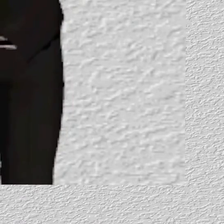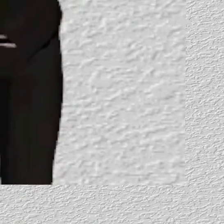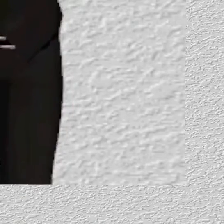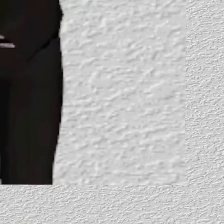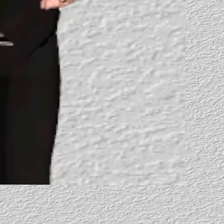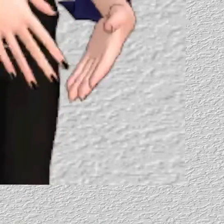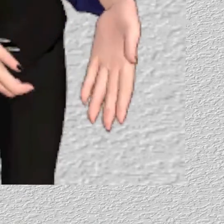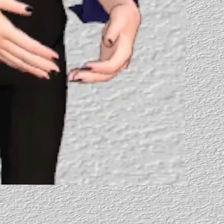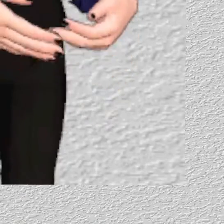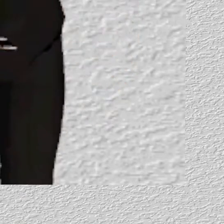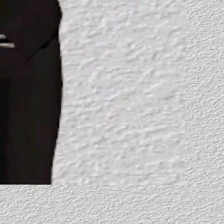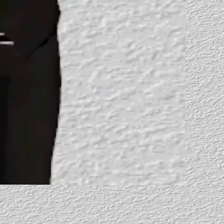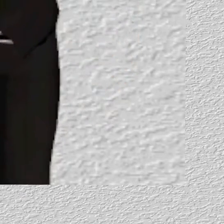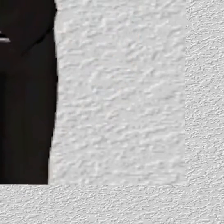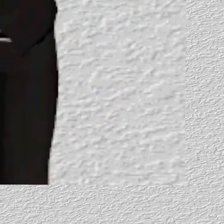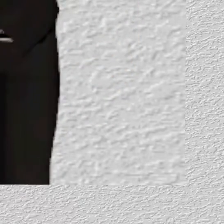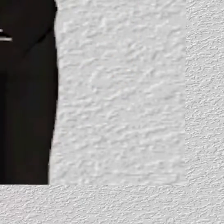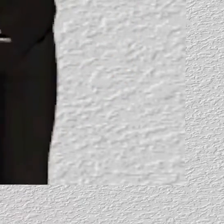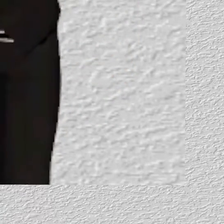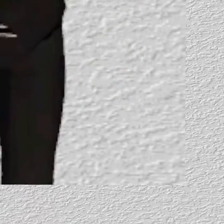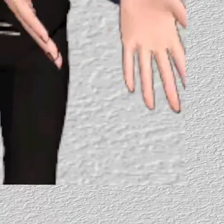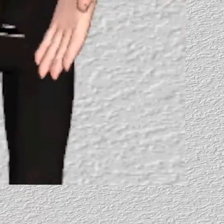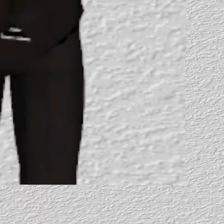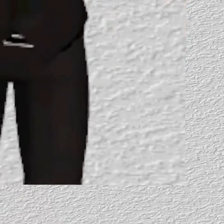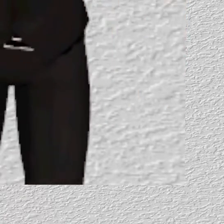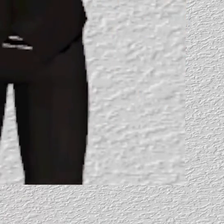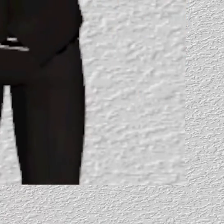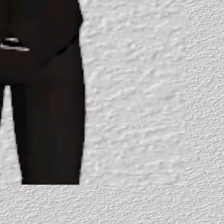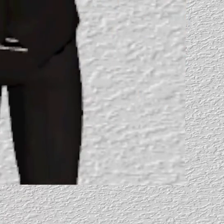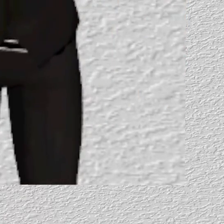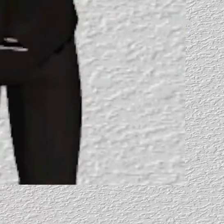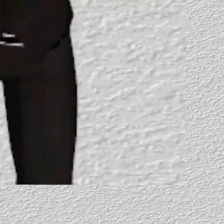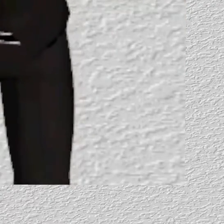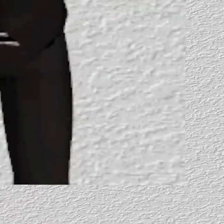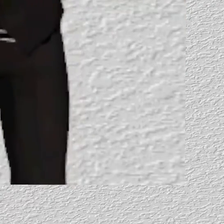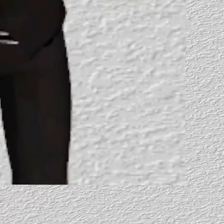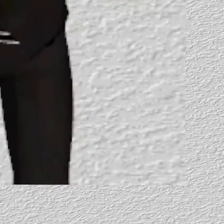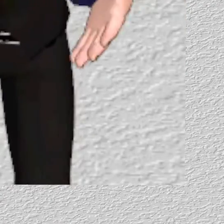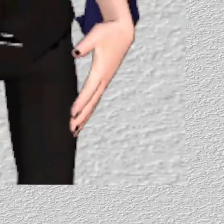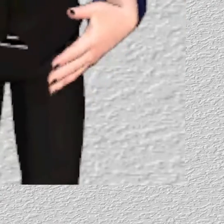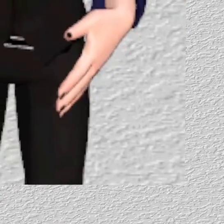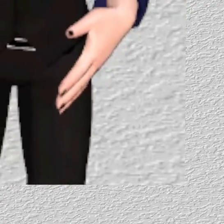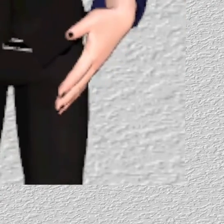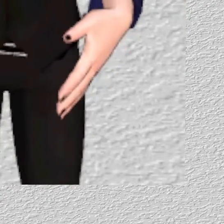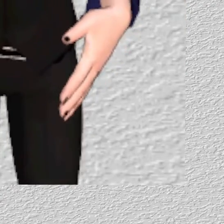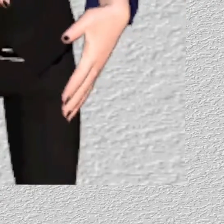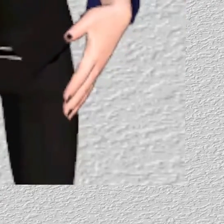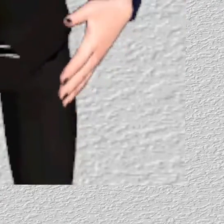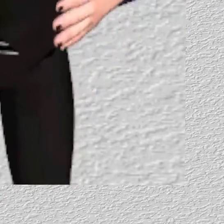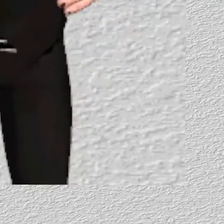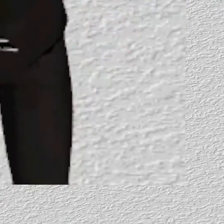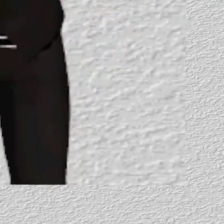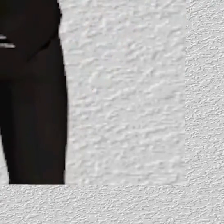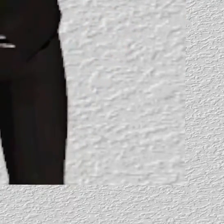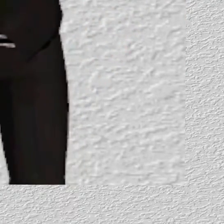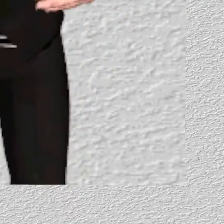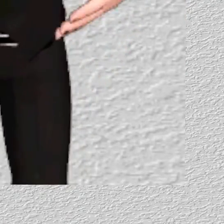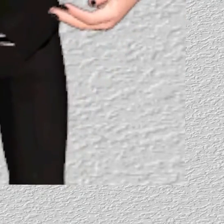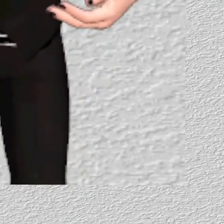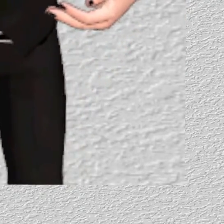now I think I'll just go ahead and just hand the microphones off to the teachers. They're going to introduce themselves, and then right after that, they're just going to go ahead and